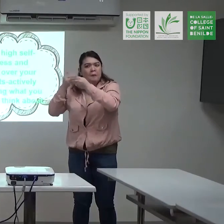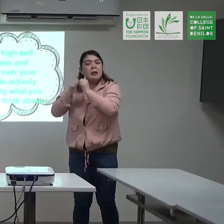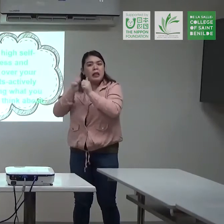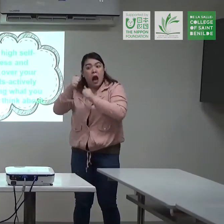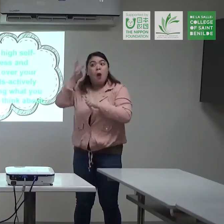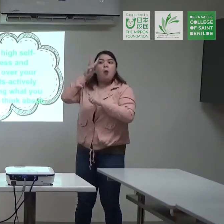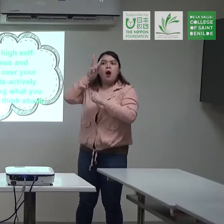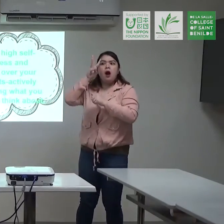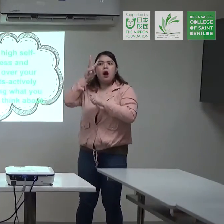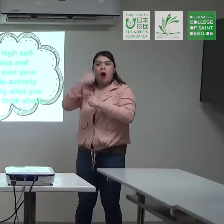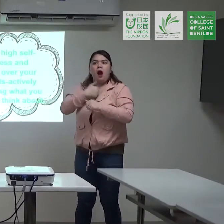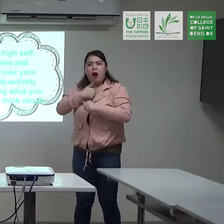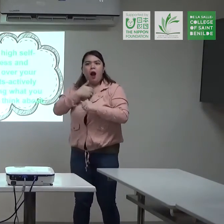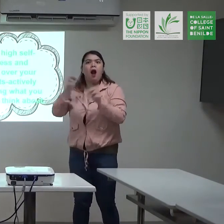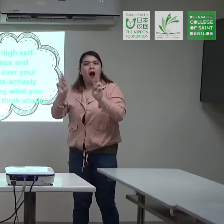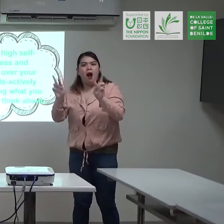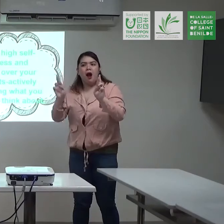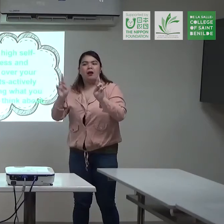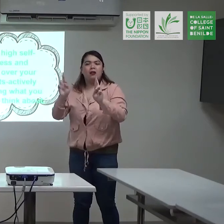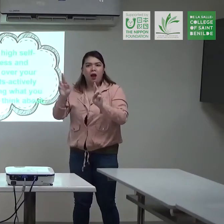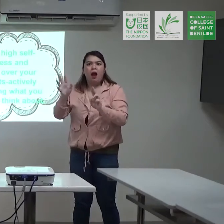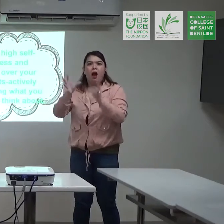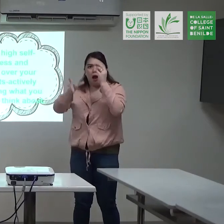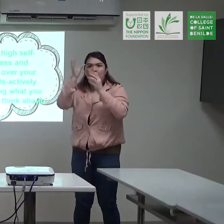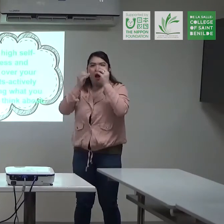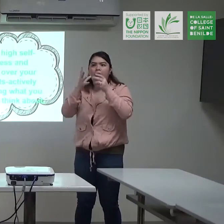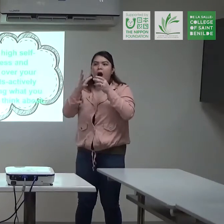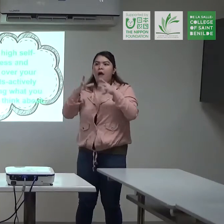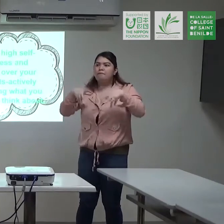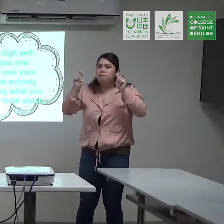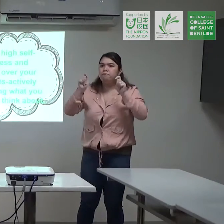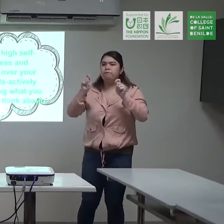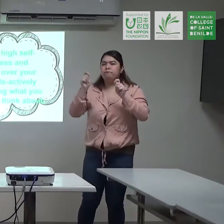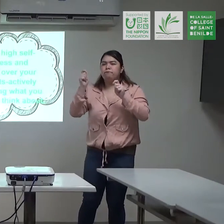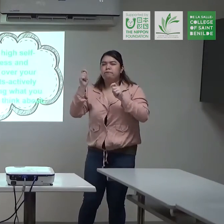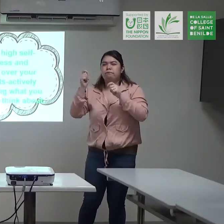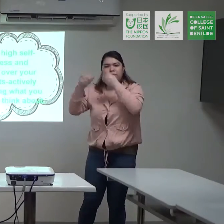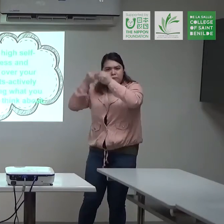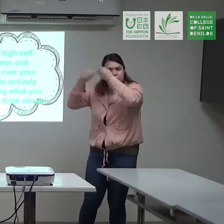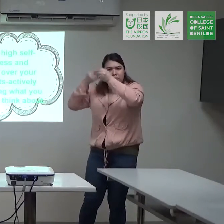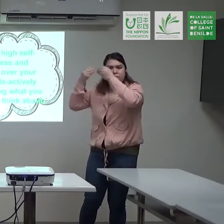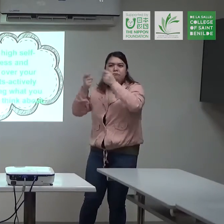conscious self-awareness of what you are thinking.